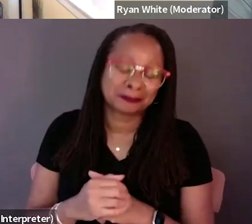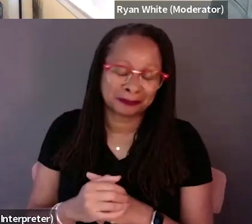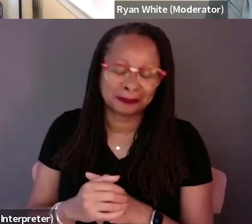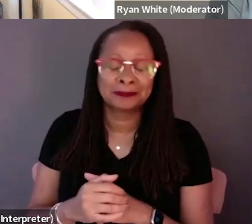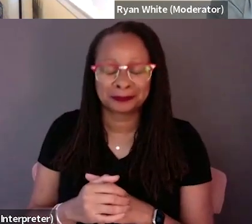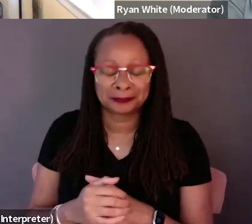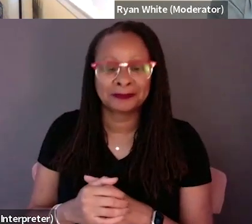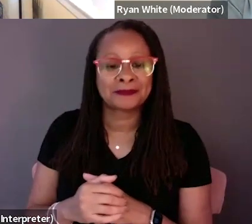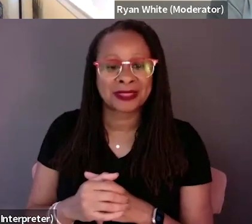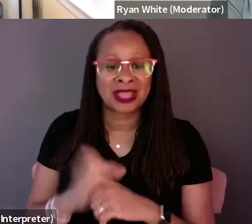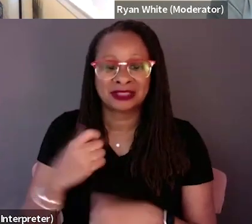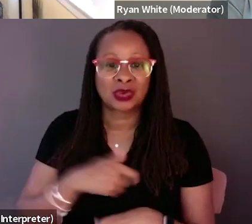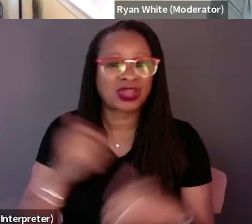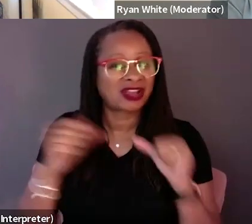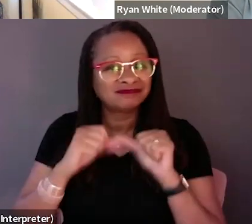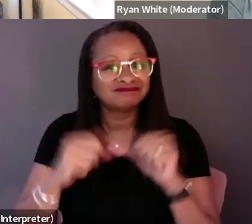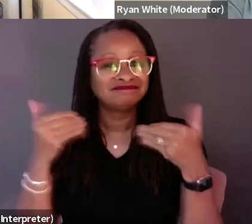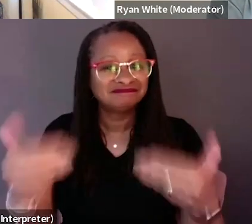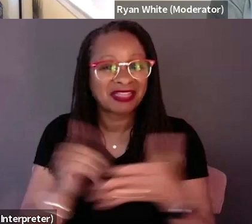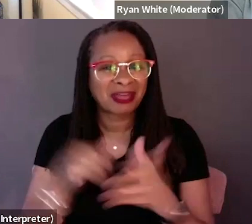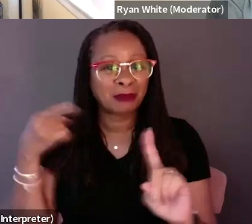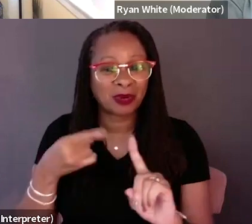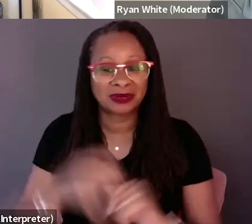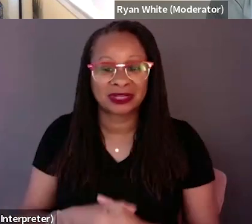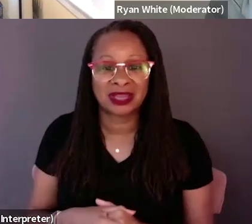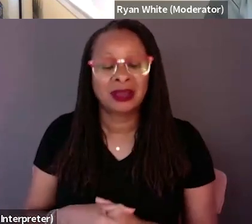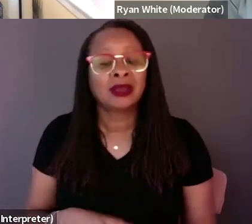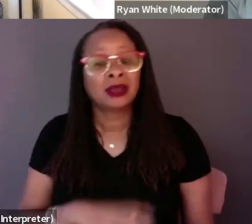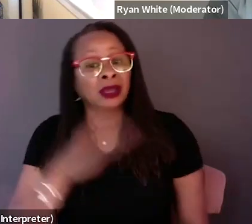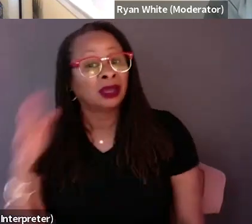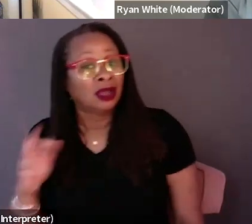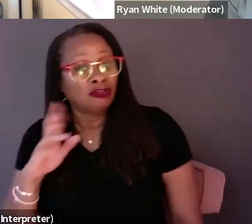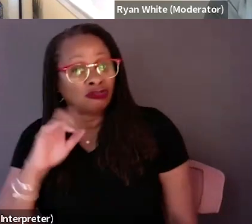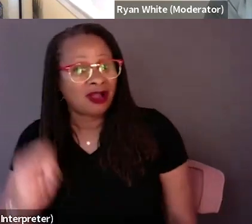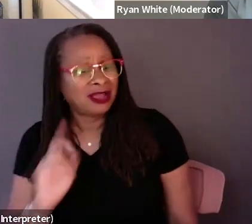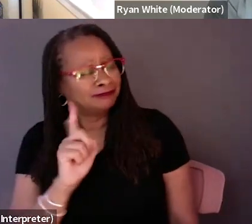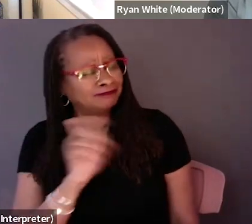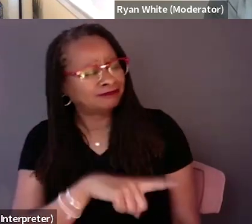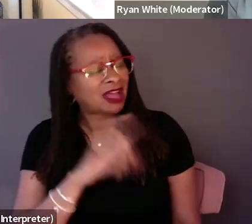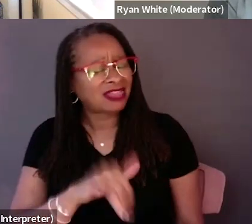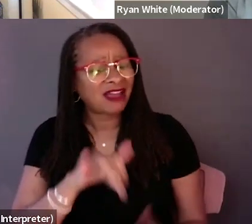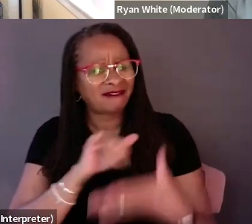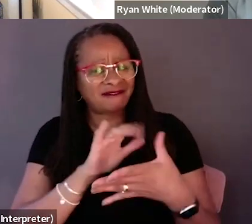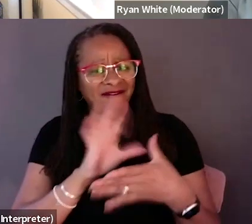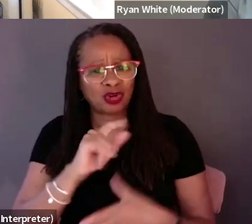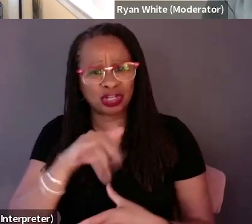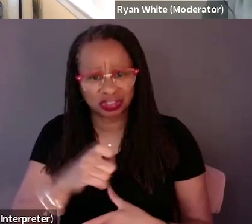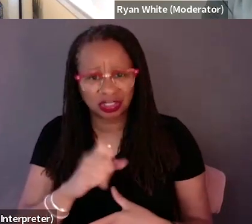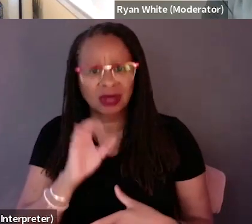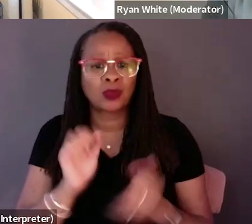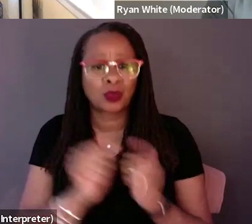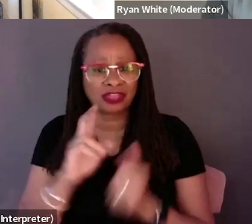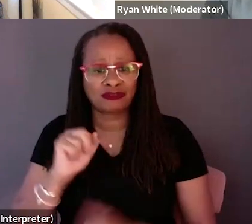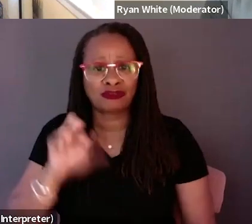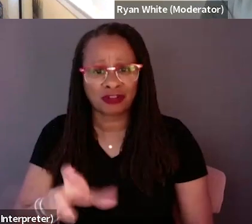And so we kind of went from there. So that footage with River at the protest is actually the beginning